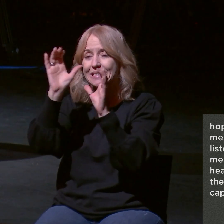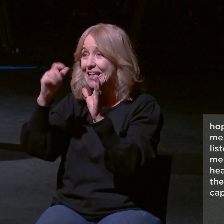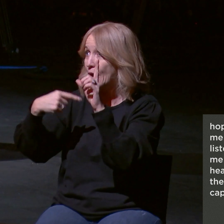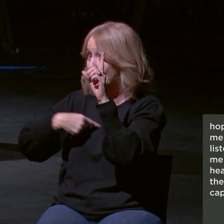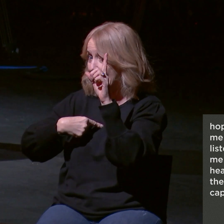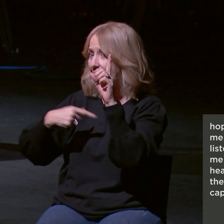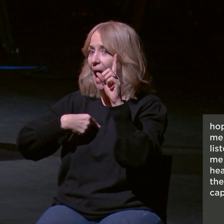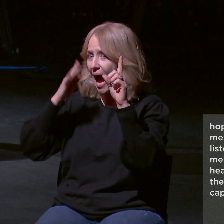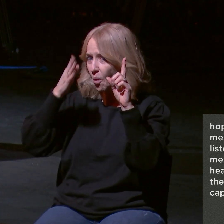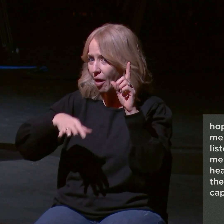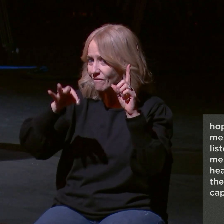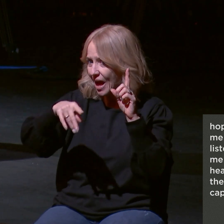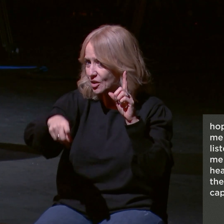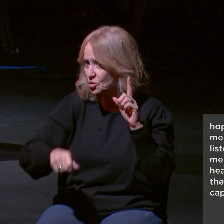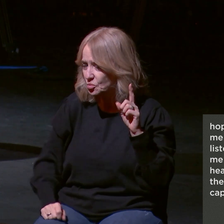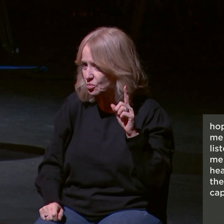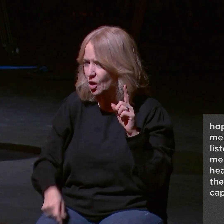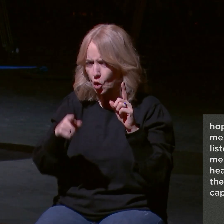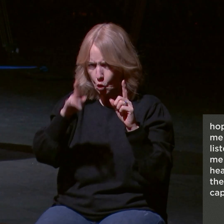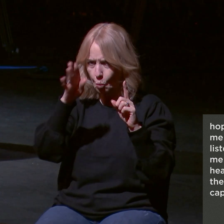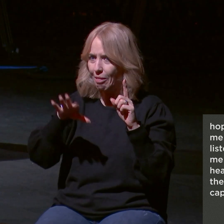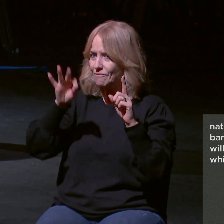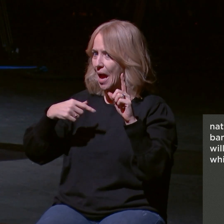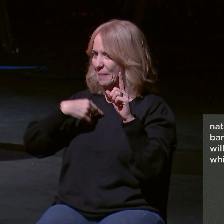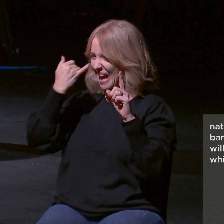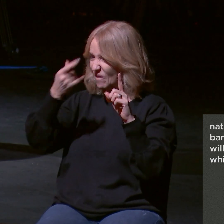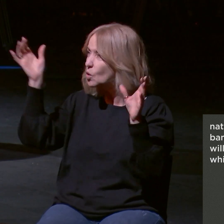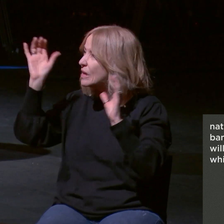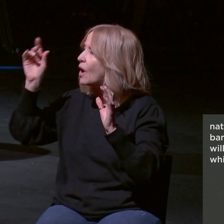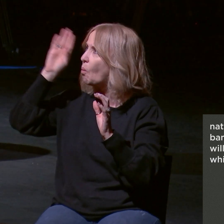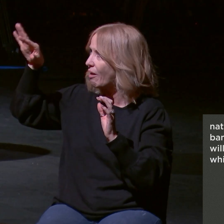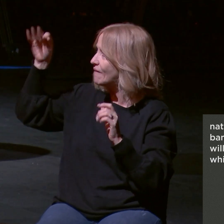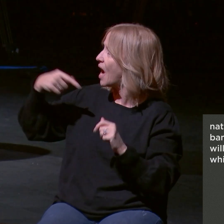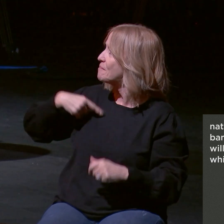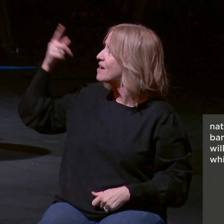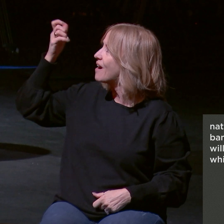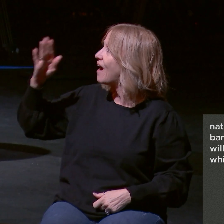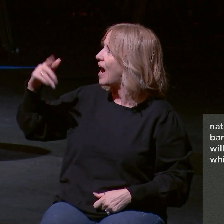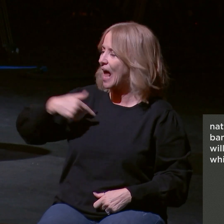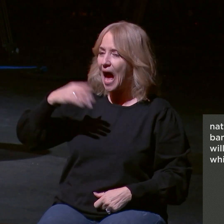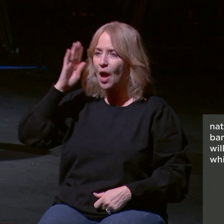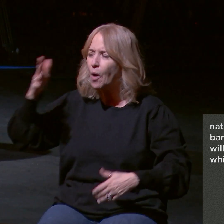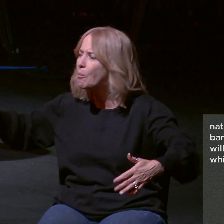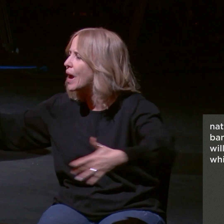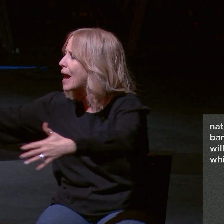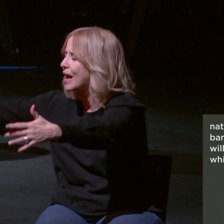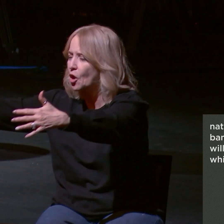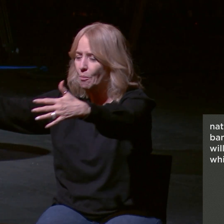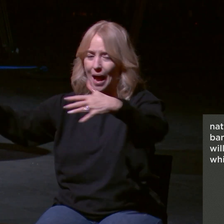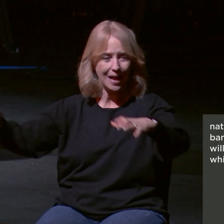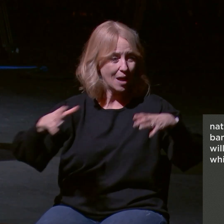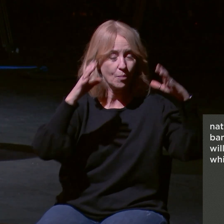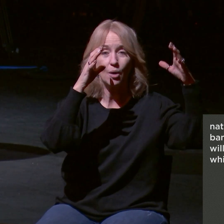will bring you back from captivity. I will gather you from all the nations and places where I have banished you, declares the Lord.